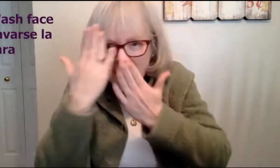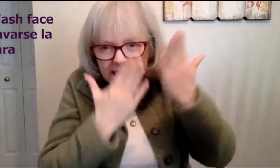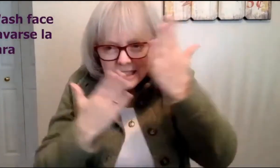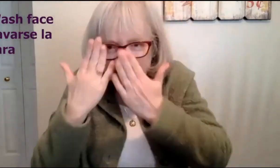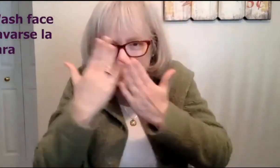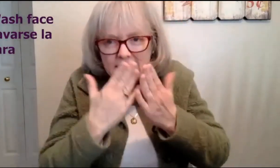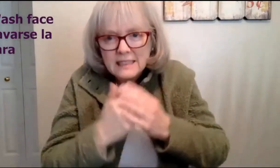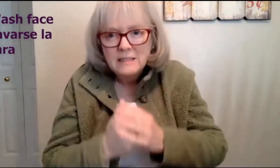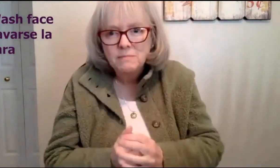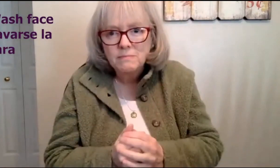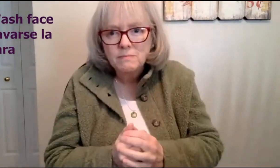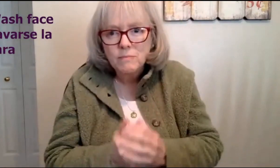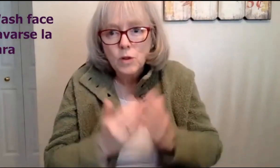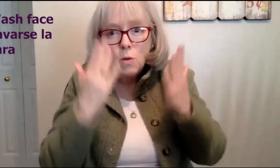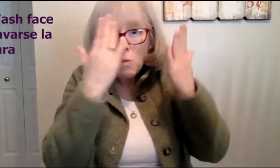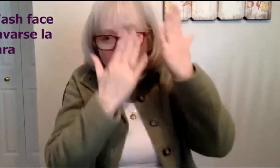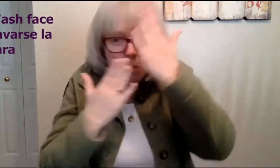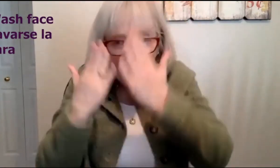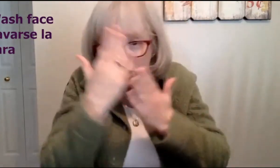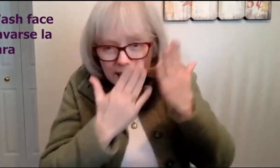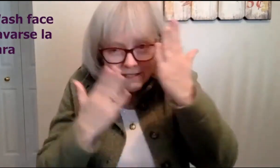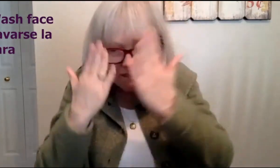Wash your face.